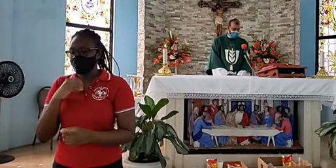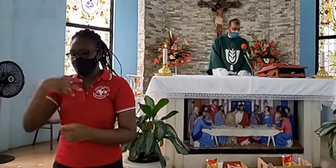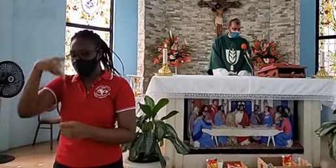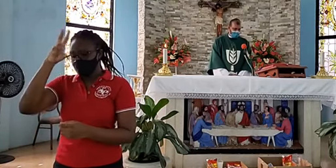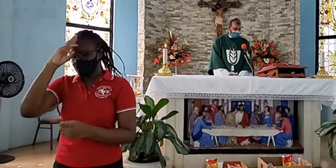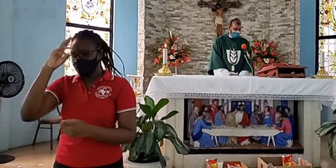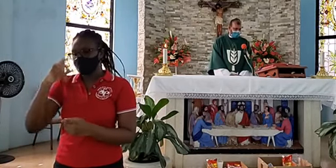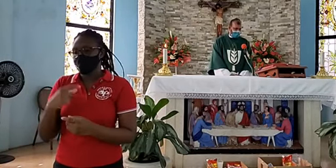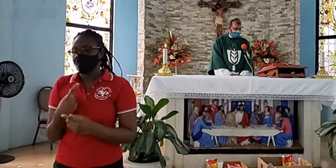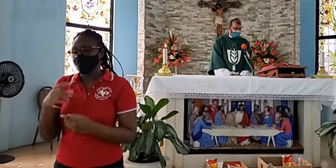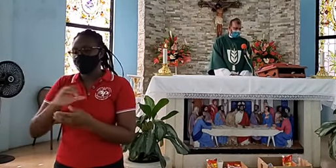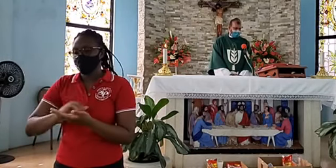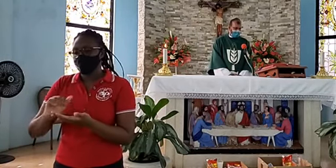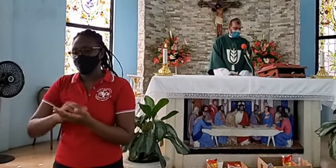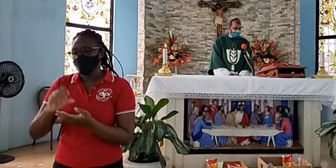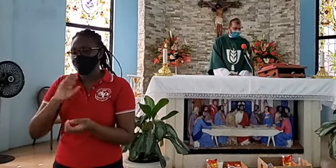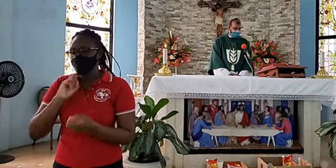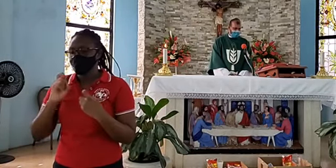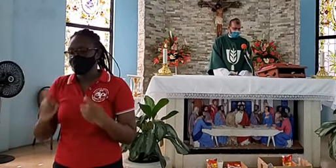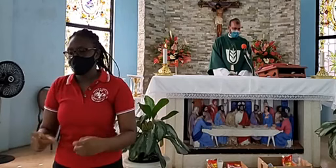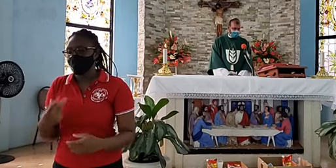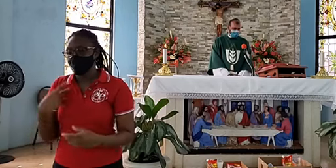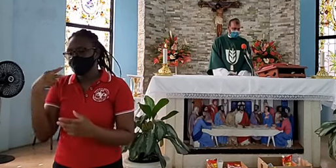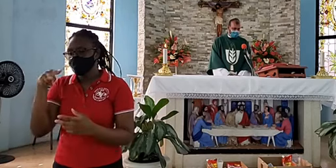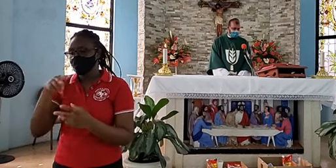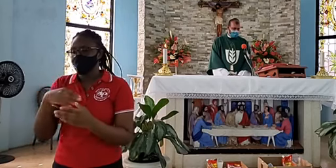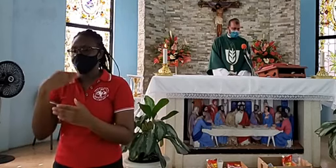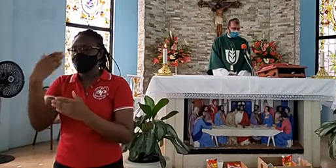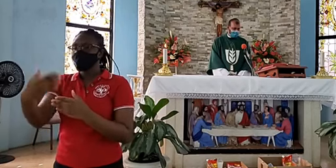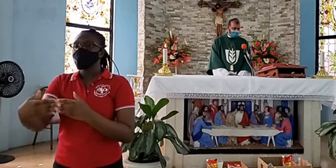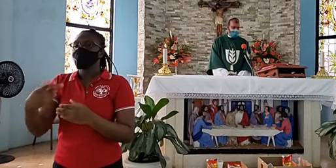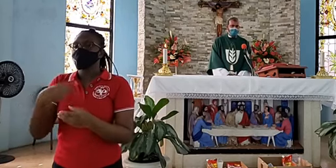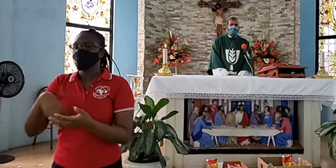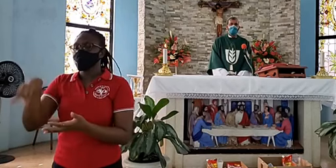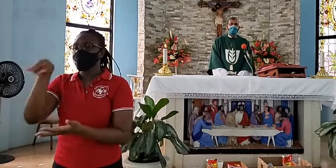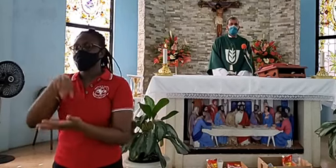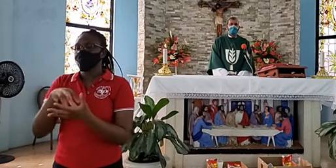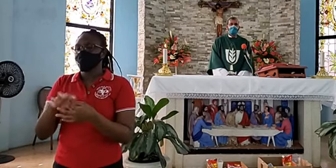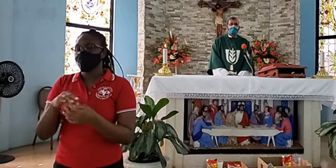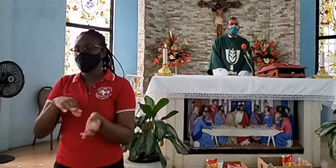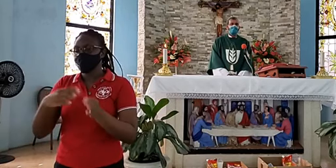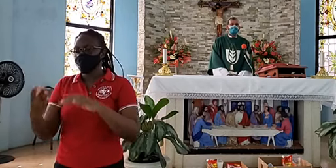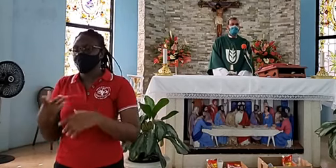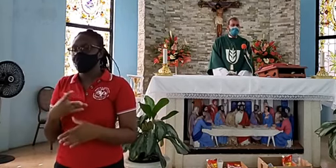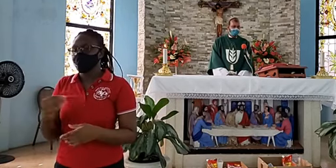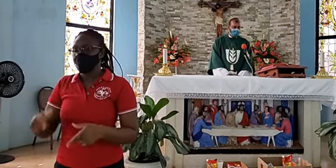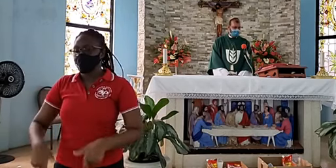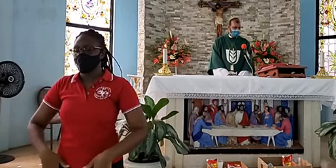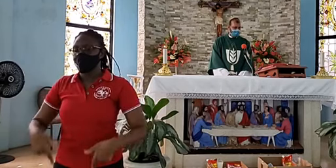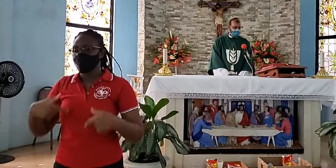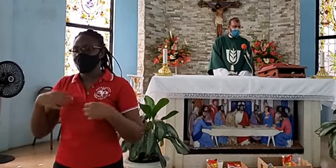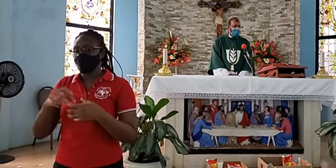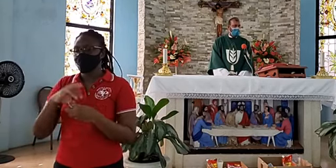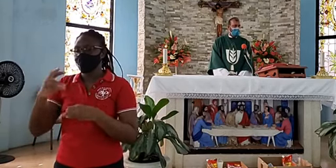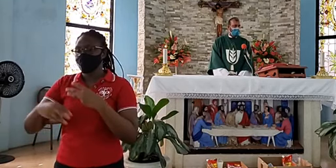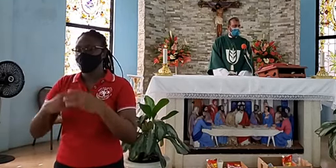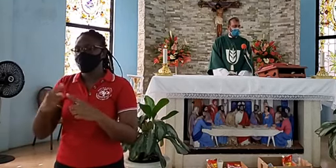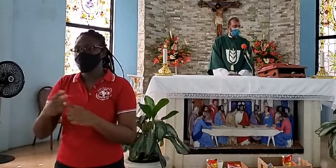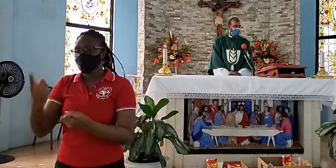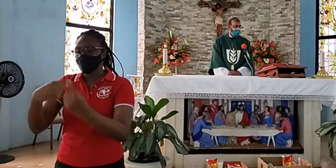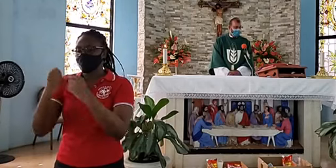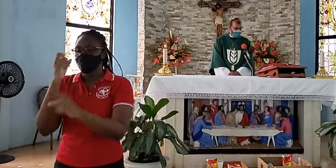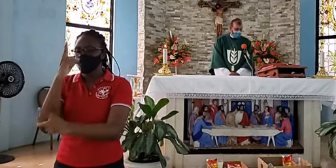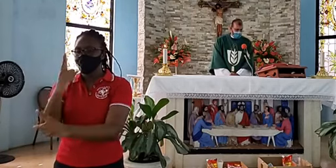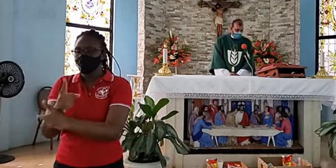the forgiveness of sins, and I look forward to the resurrection of the dead and the life of the world to come.